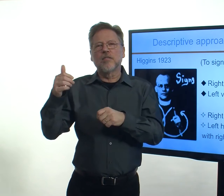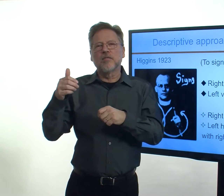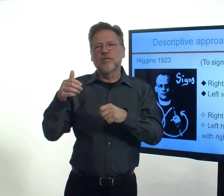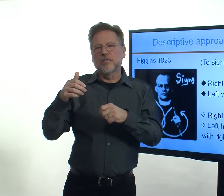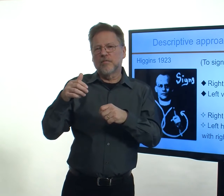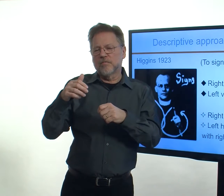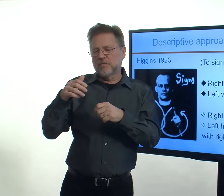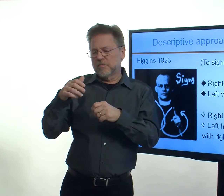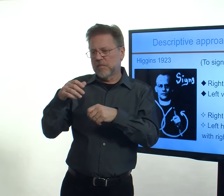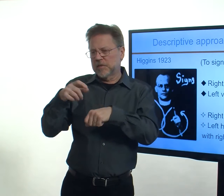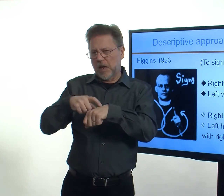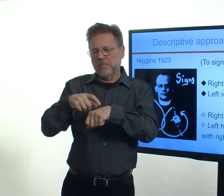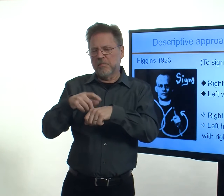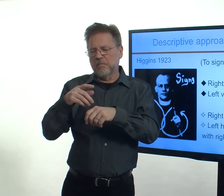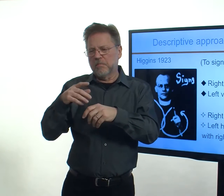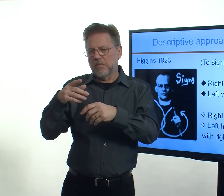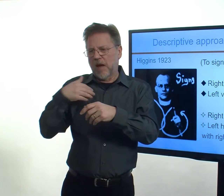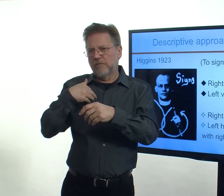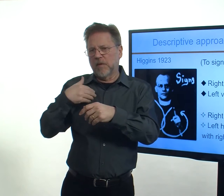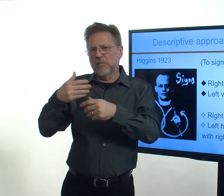but now if you look at books from other periods,